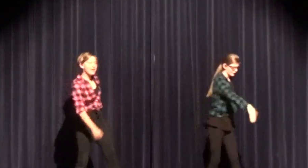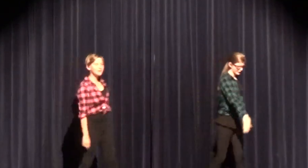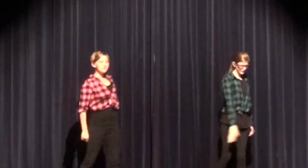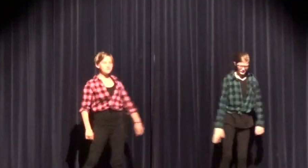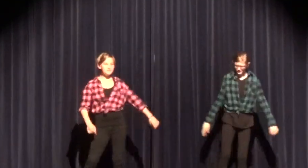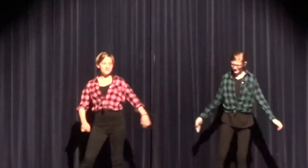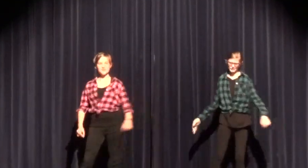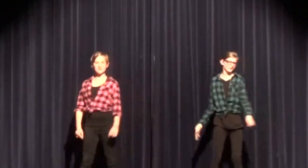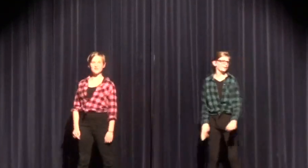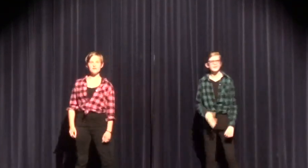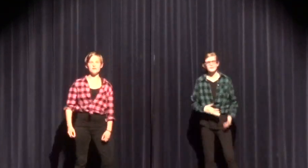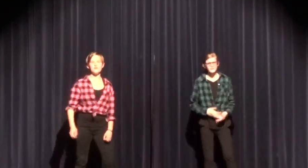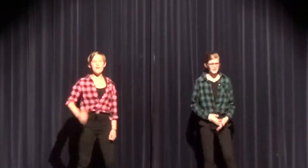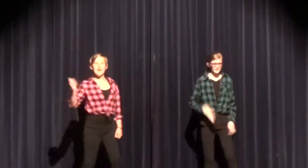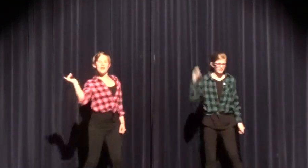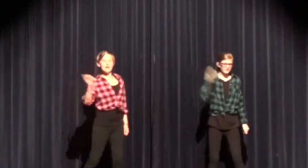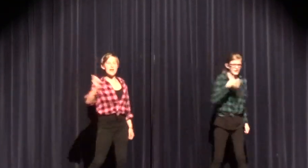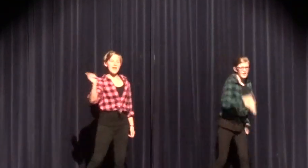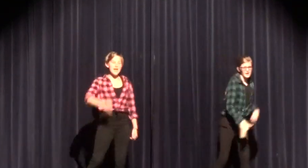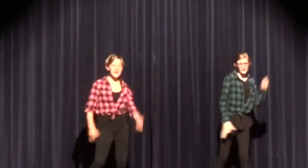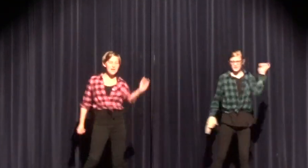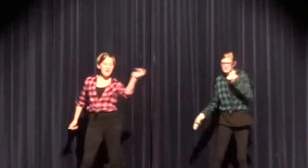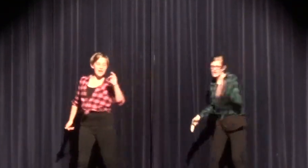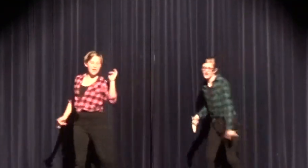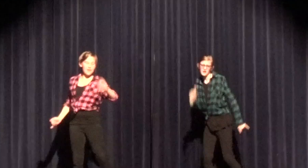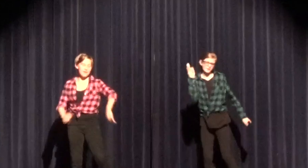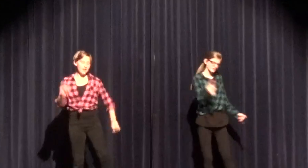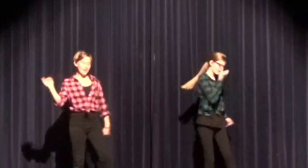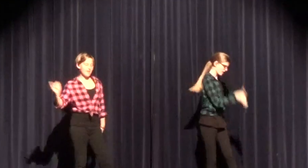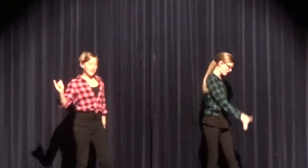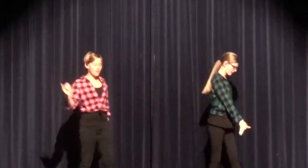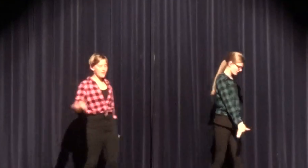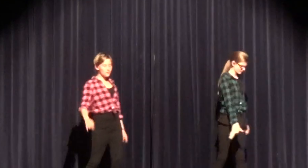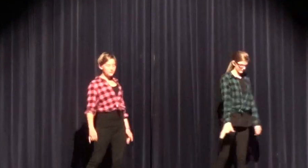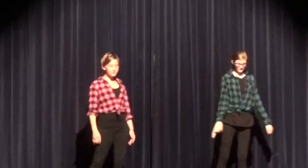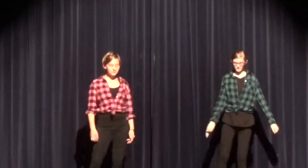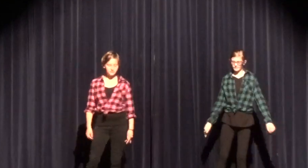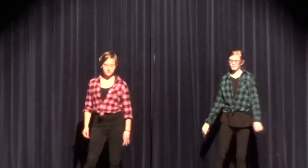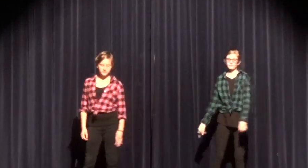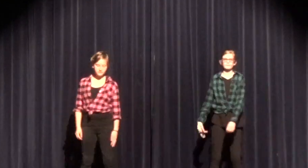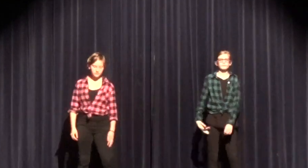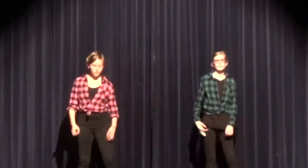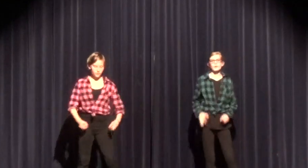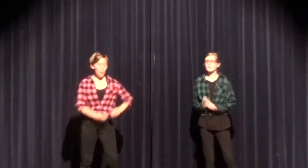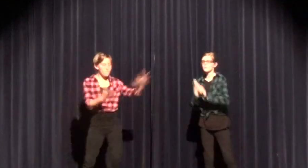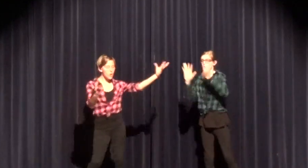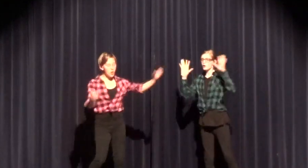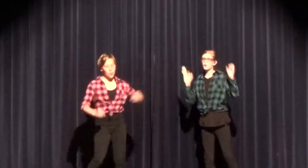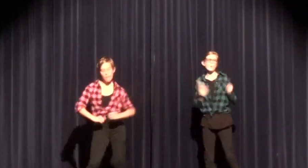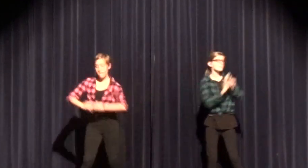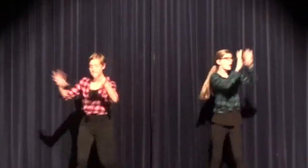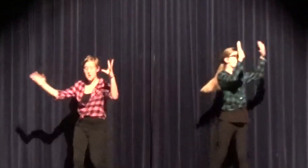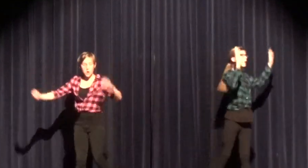You're gonna leave a wonder Oh, oh,